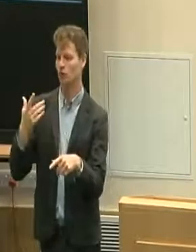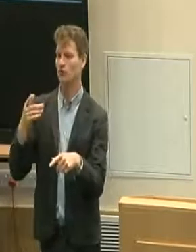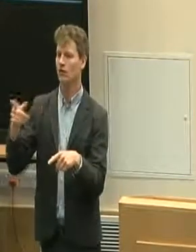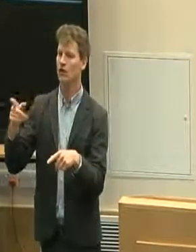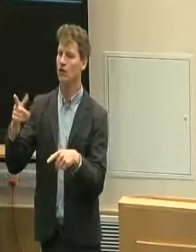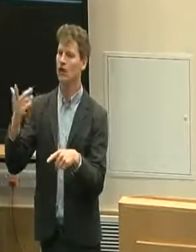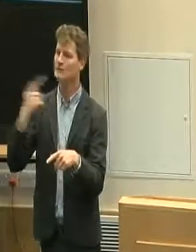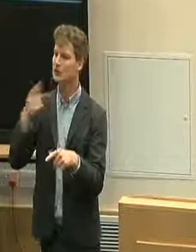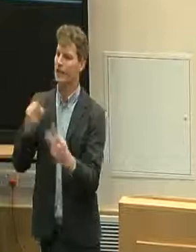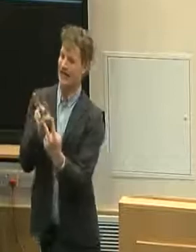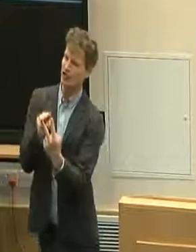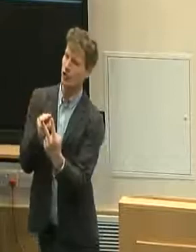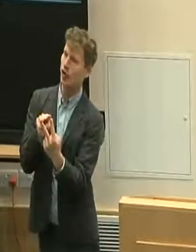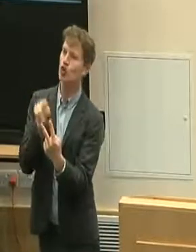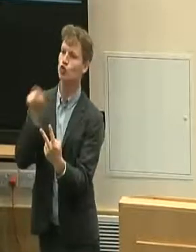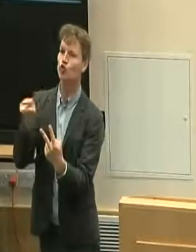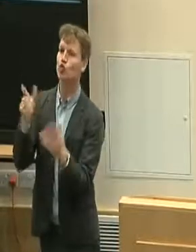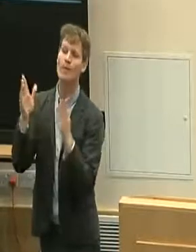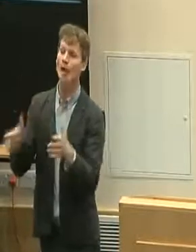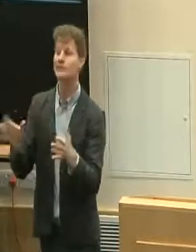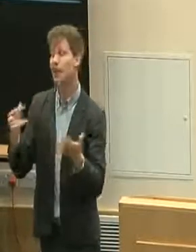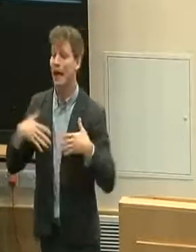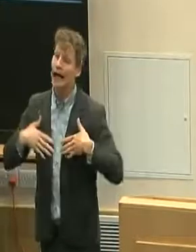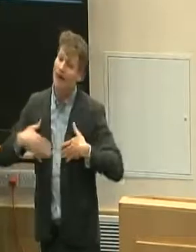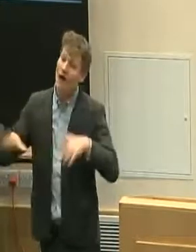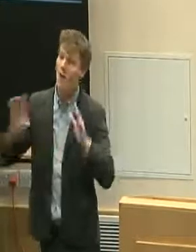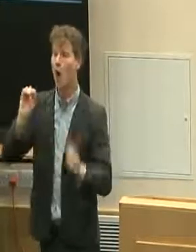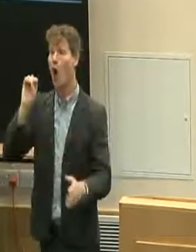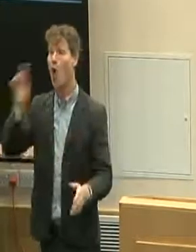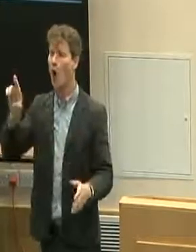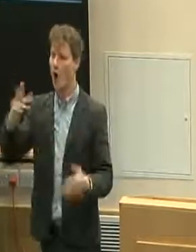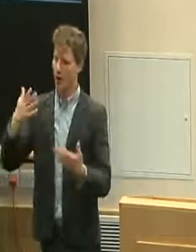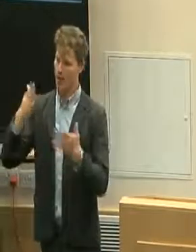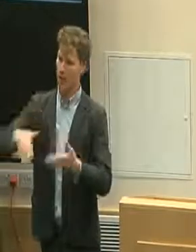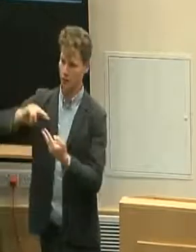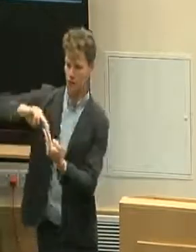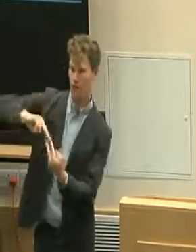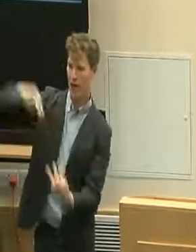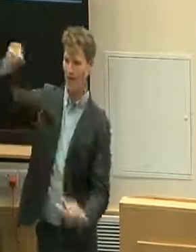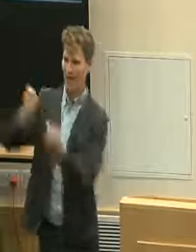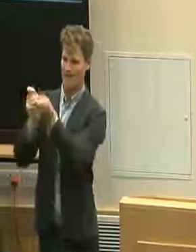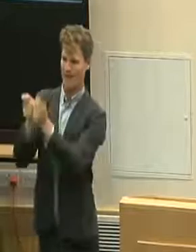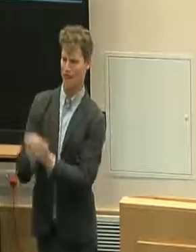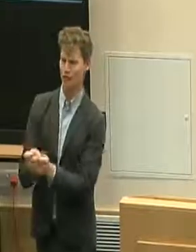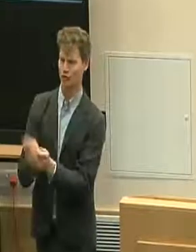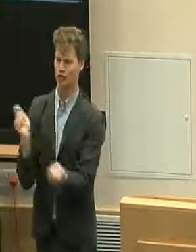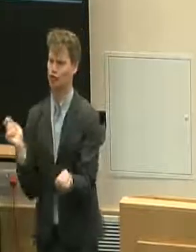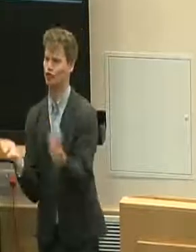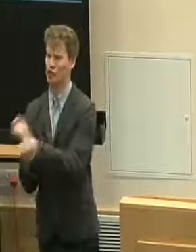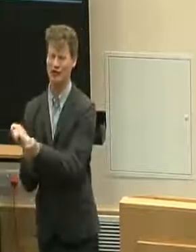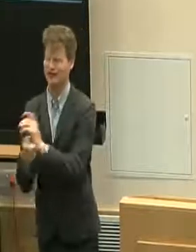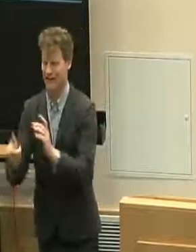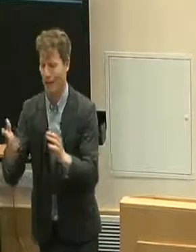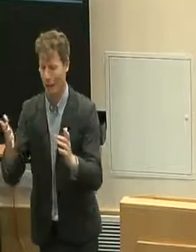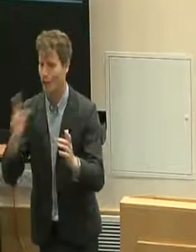have to resign yourself to this, or use genetic manipulation to change," and it goes on. It's an awful piece of